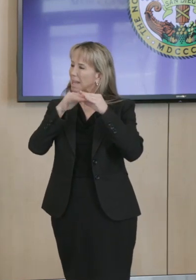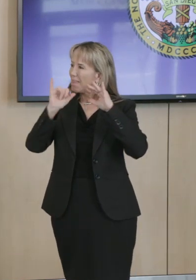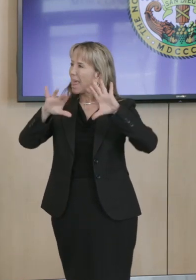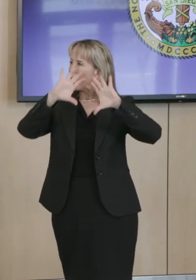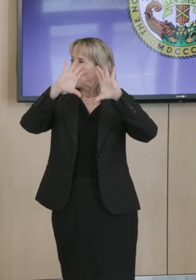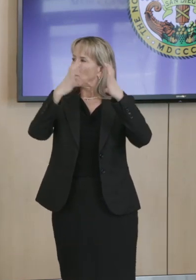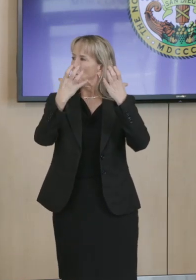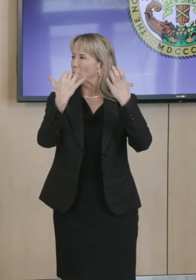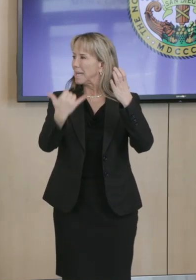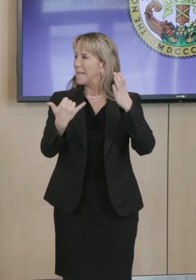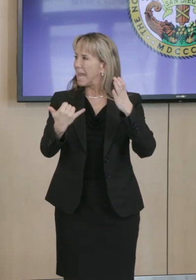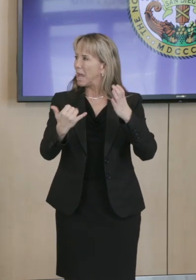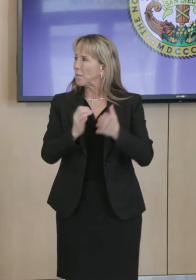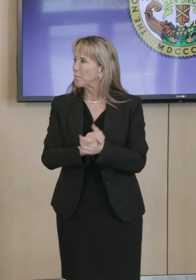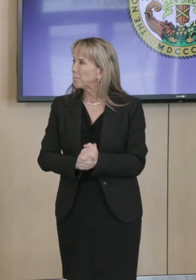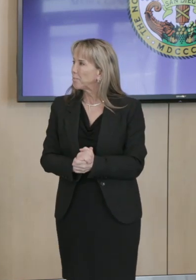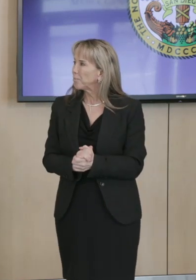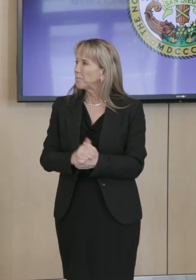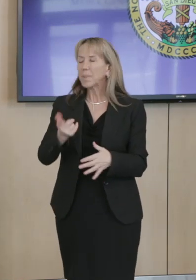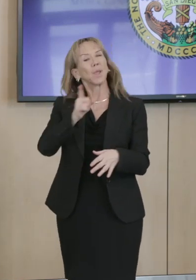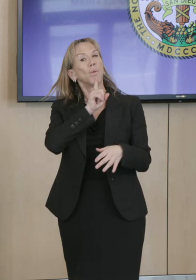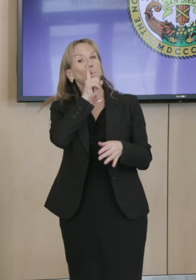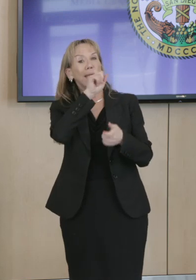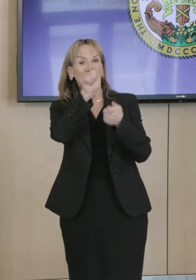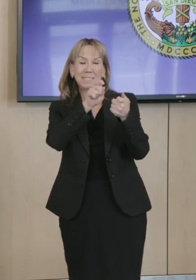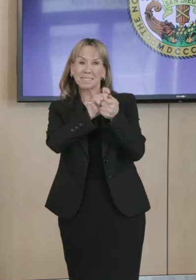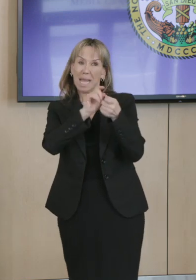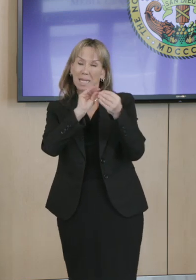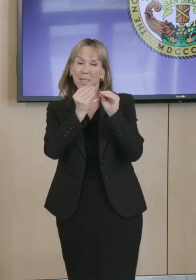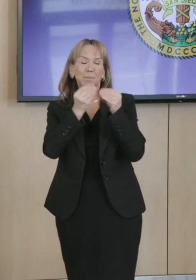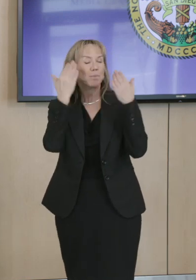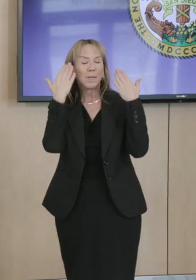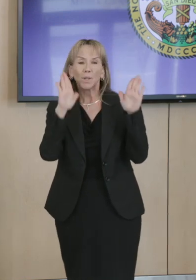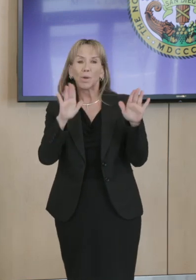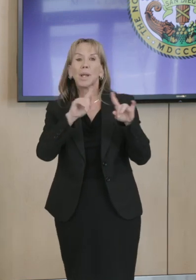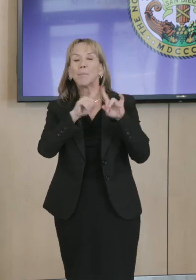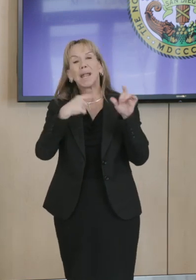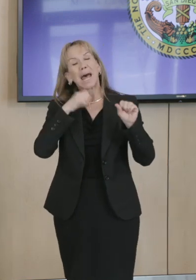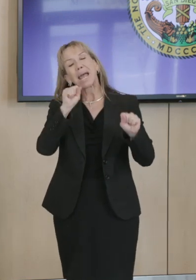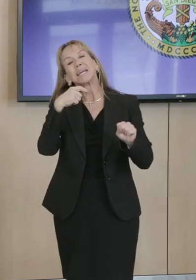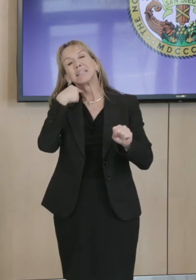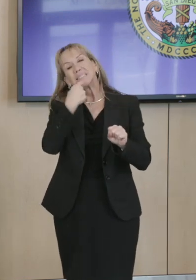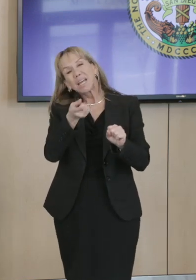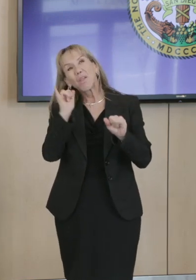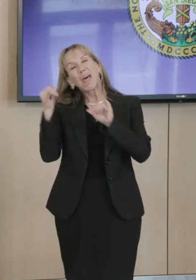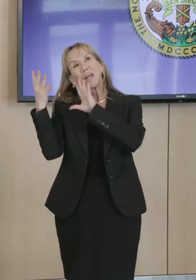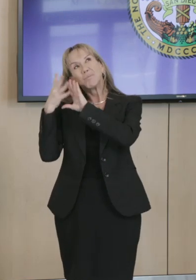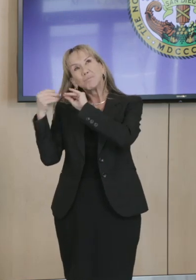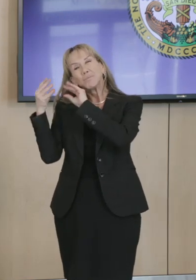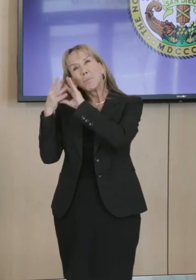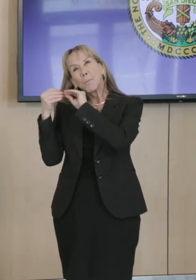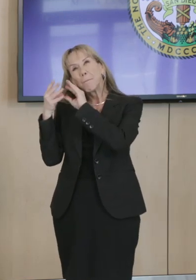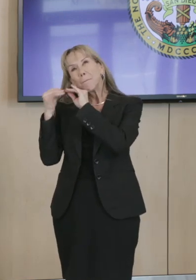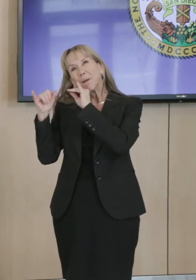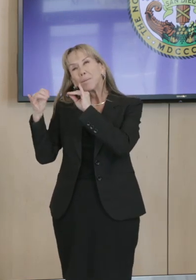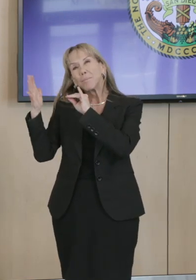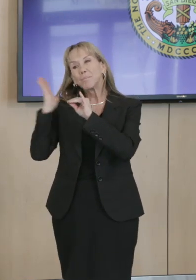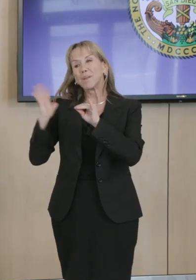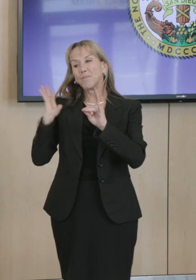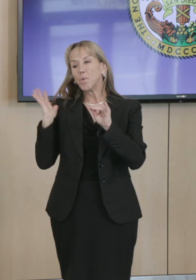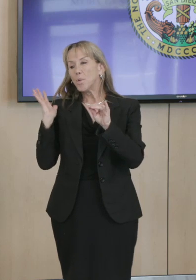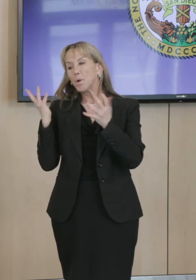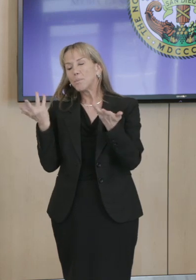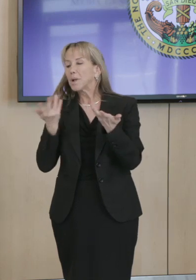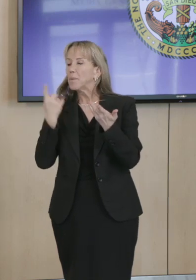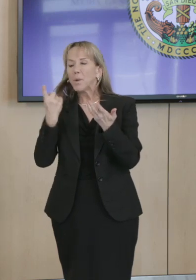currently? We don't really know the numbers. I can tell you that anecdotally, we identify 1 to 2